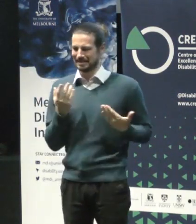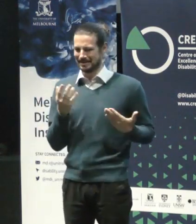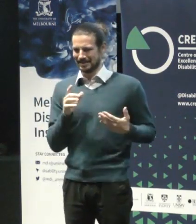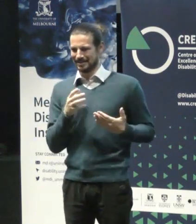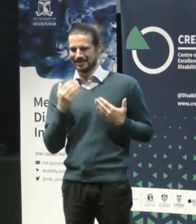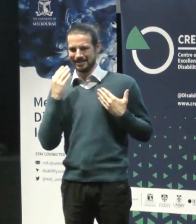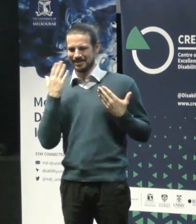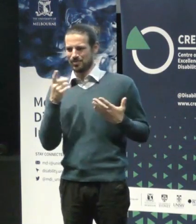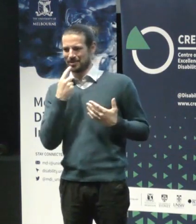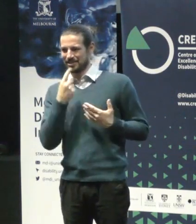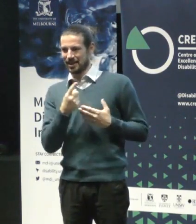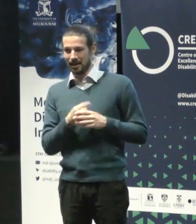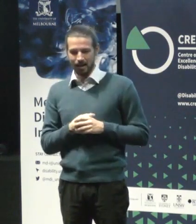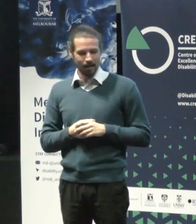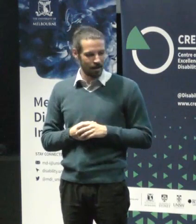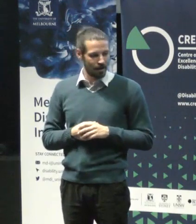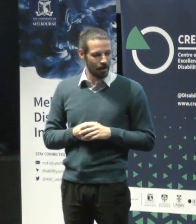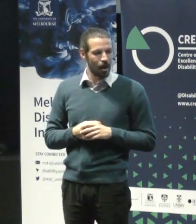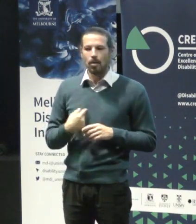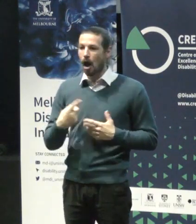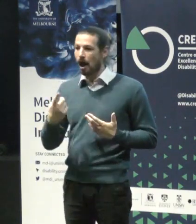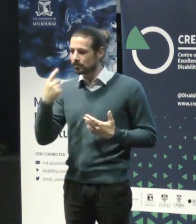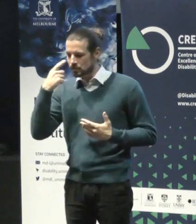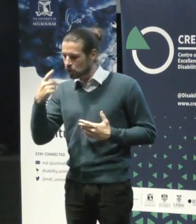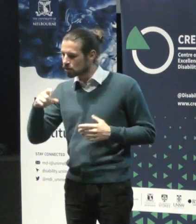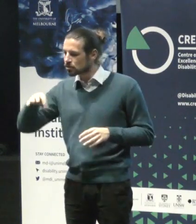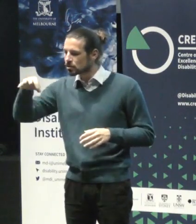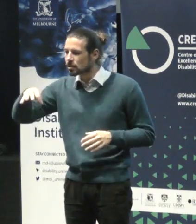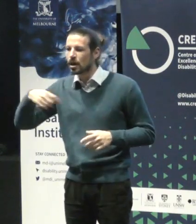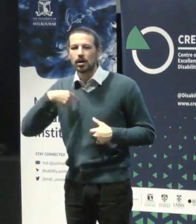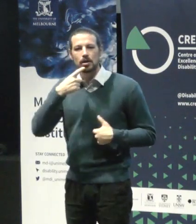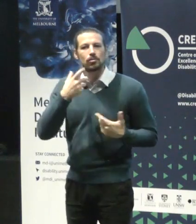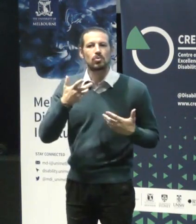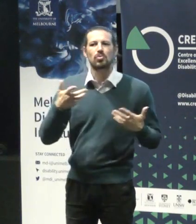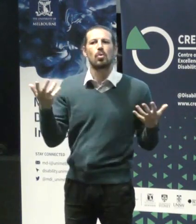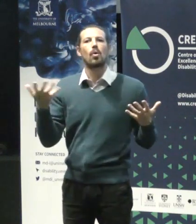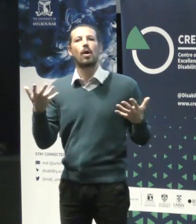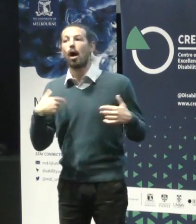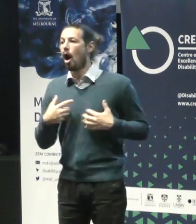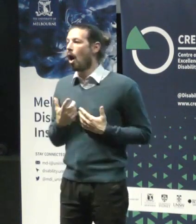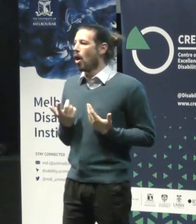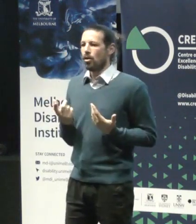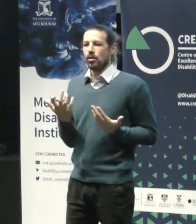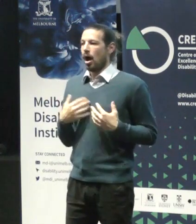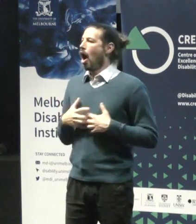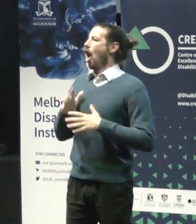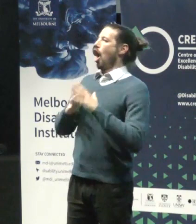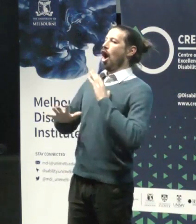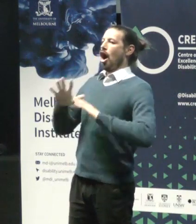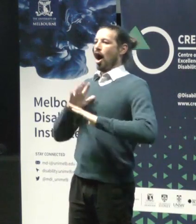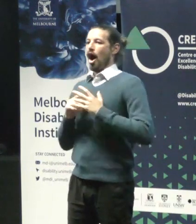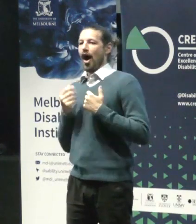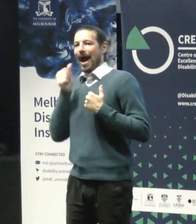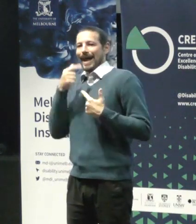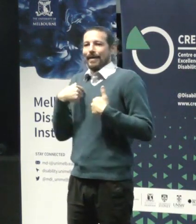said, I'd seen a pile on the side. I said, where did those tea bags go? And she was really flustered and said, oh, you know me. And